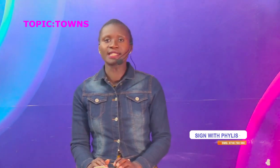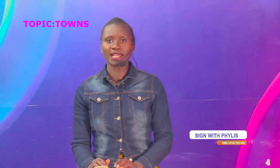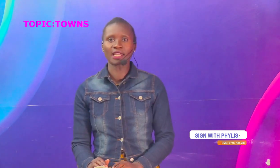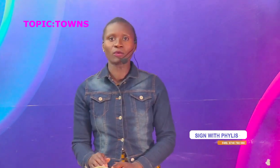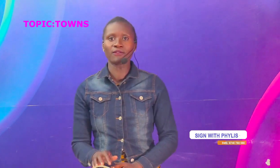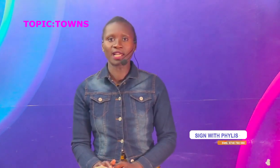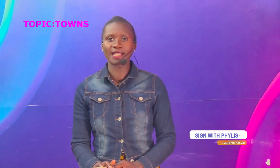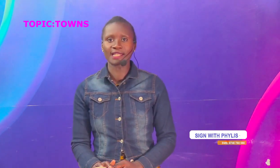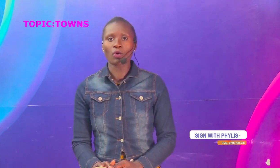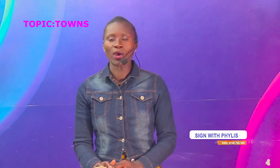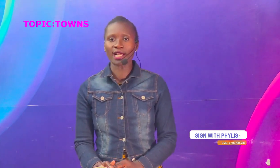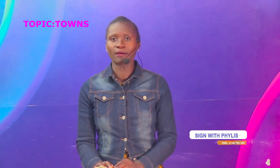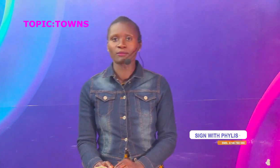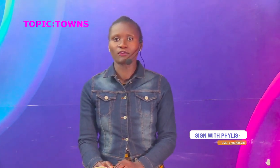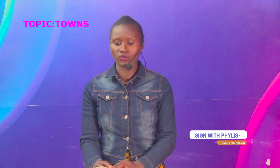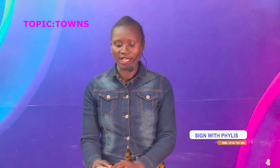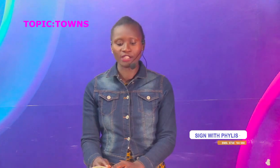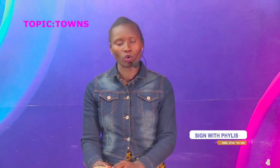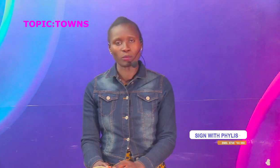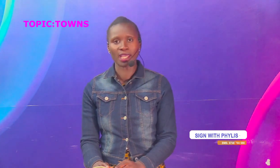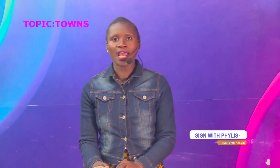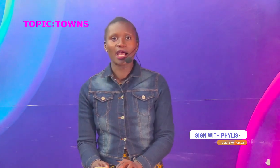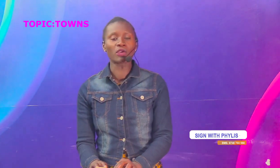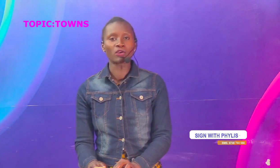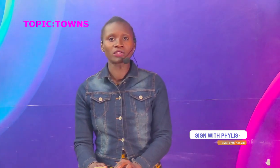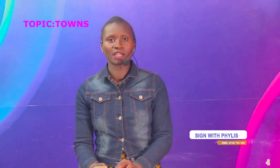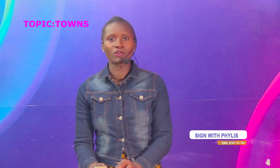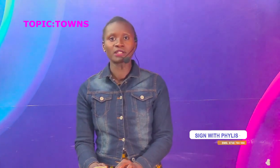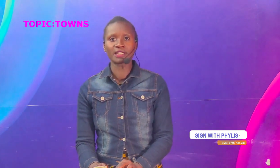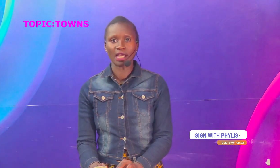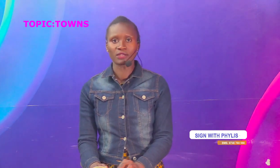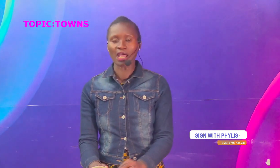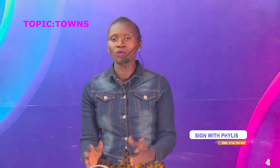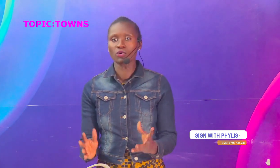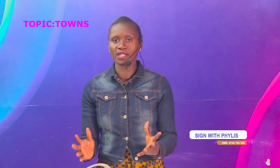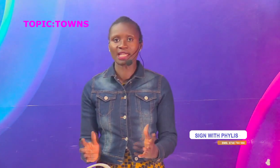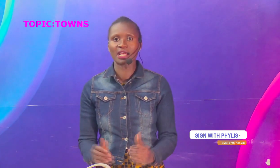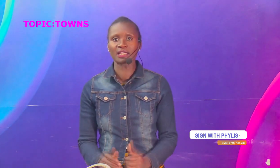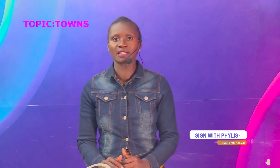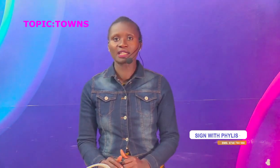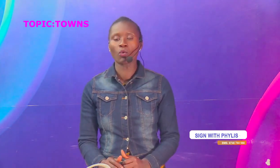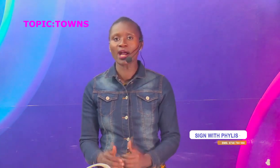with Phylis. Welcome for today's topic. We are going to take on towns. How do we sign the word